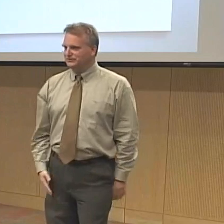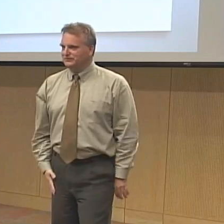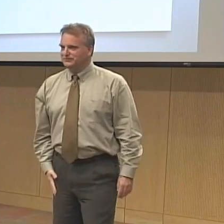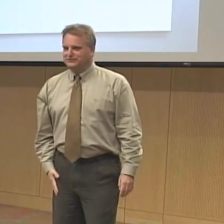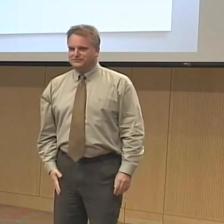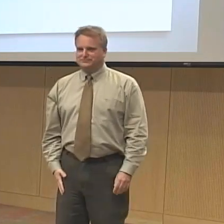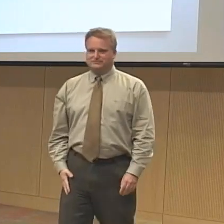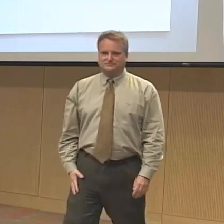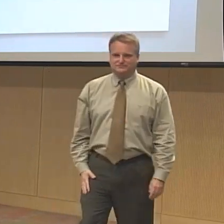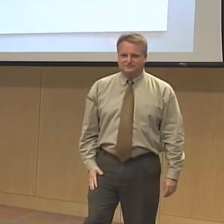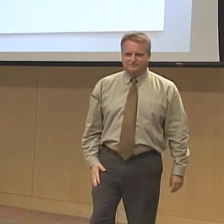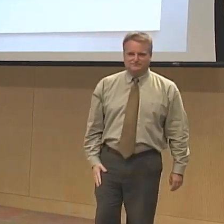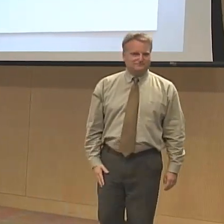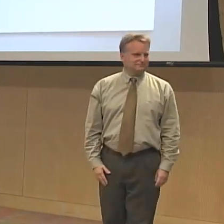road.